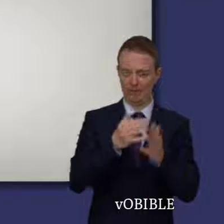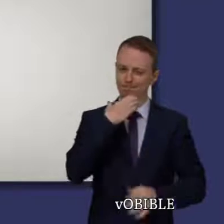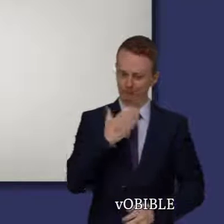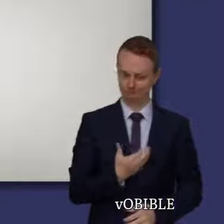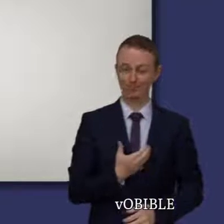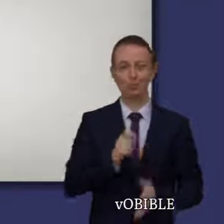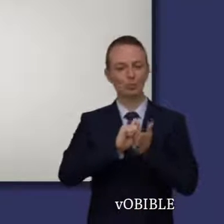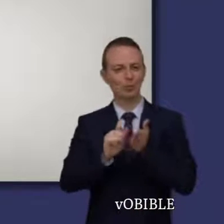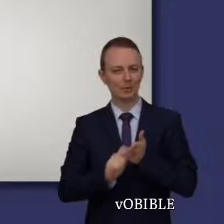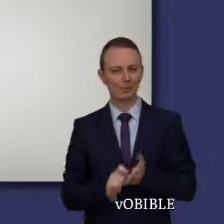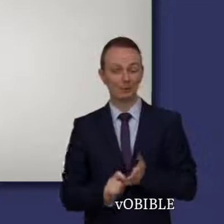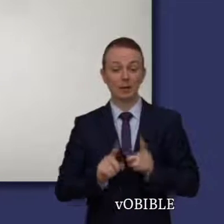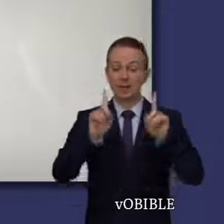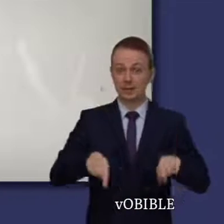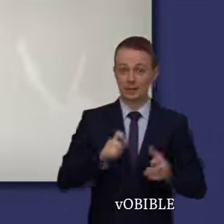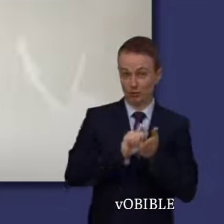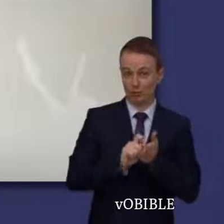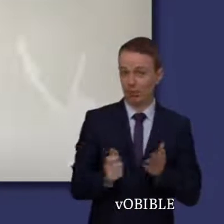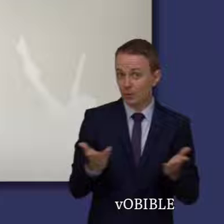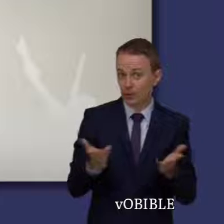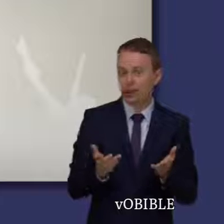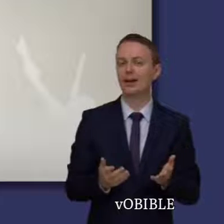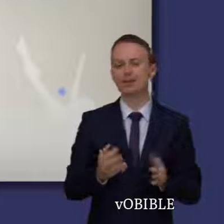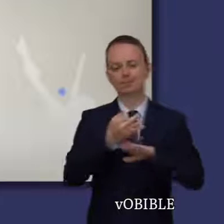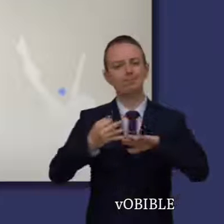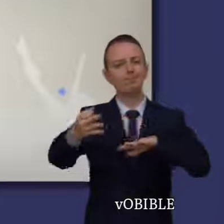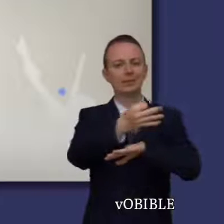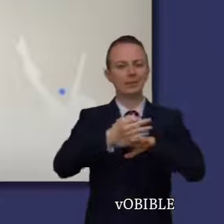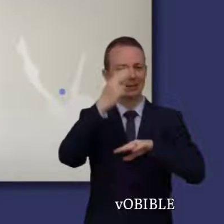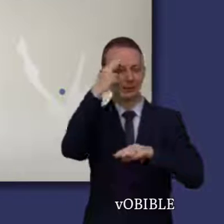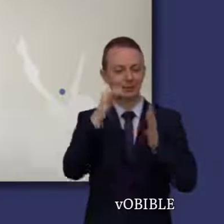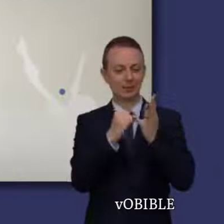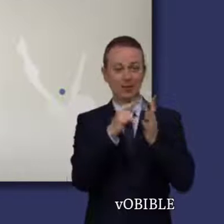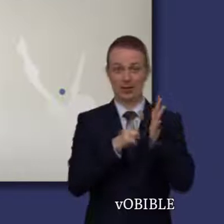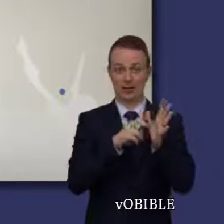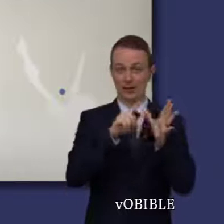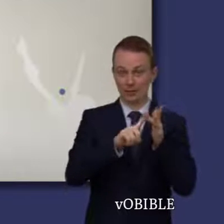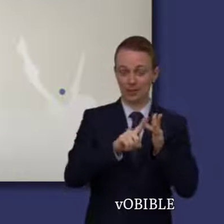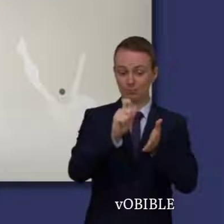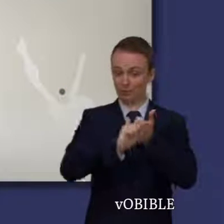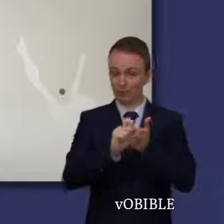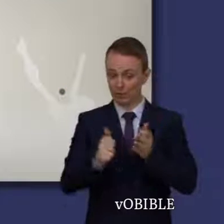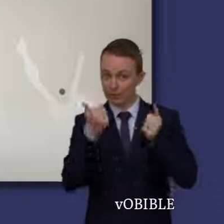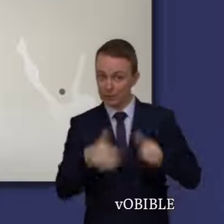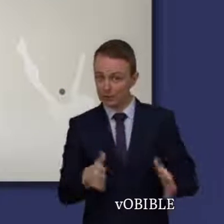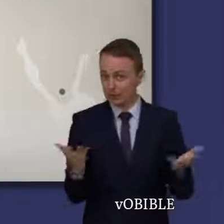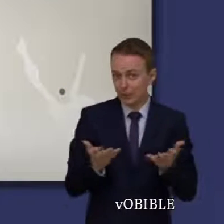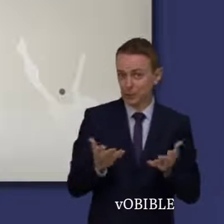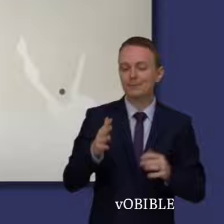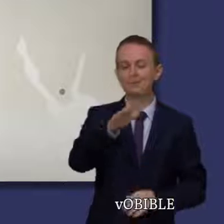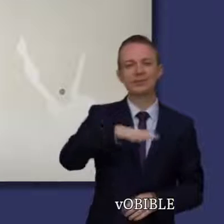Numbers was written by Moses. He began the writing in the wilderness of Sinai and completed it on the plains of